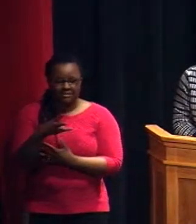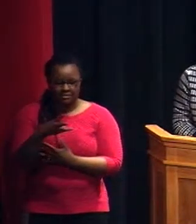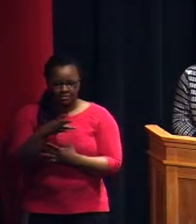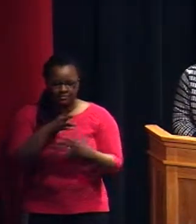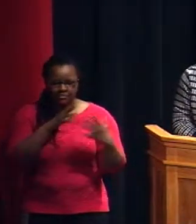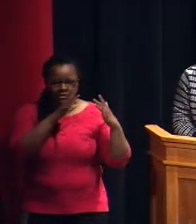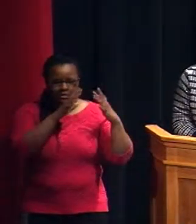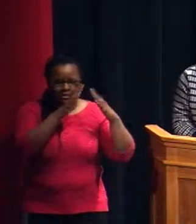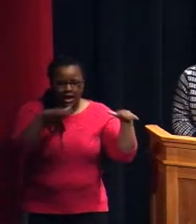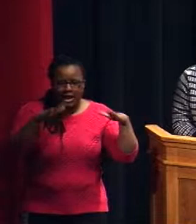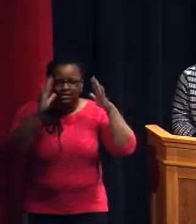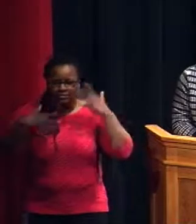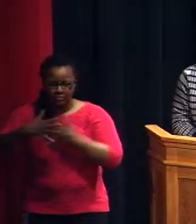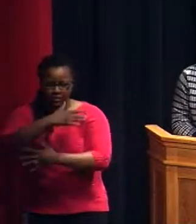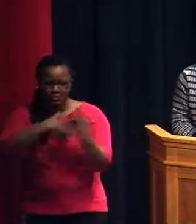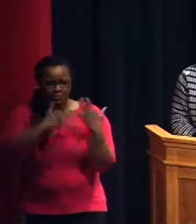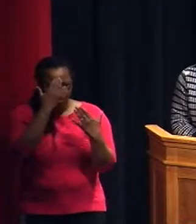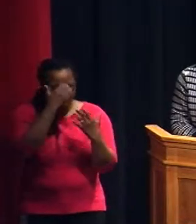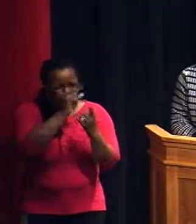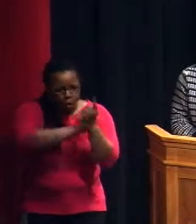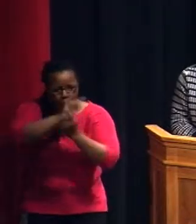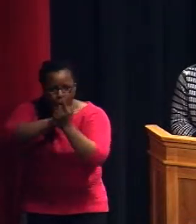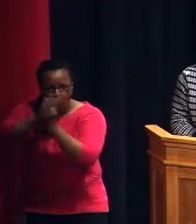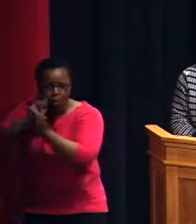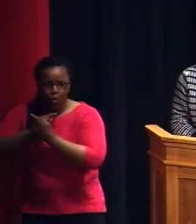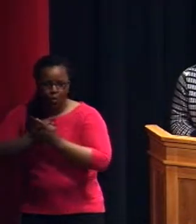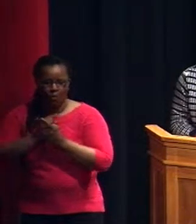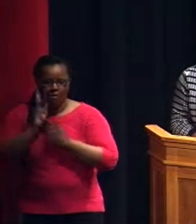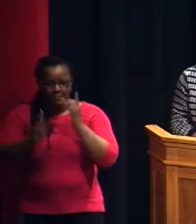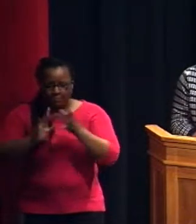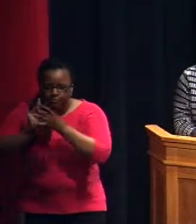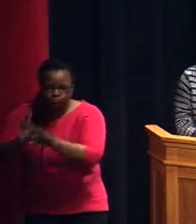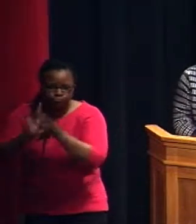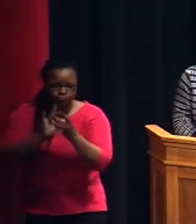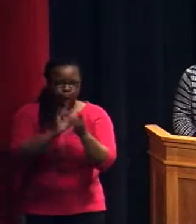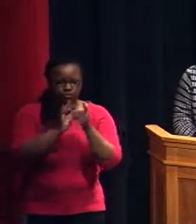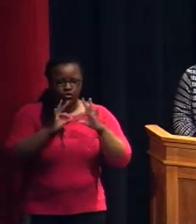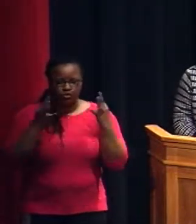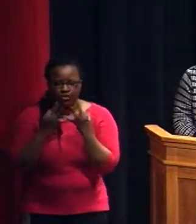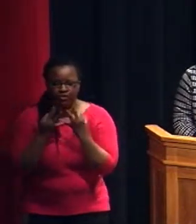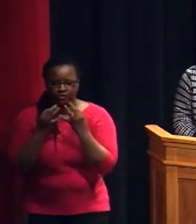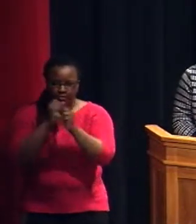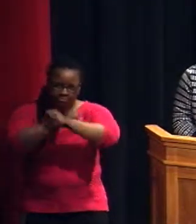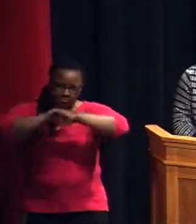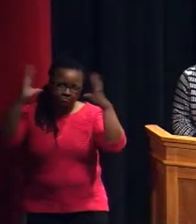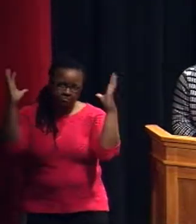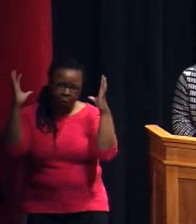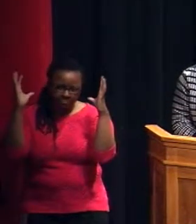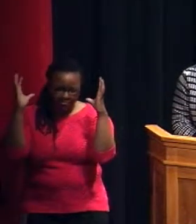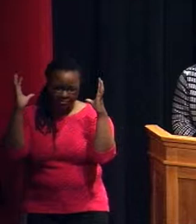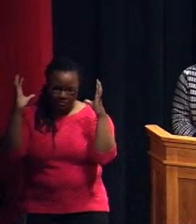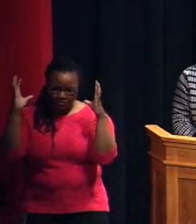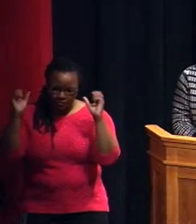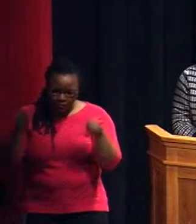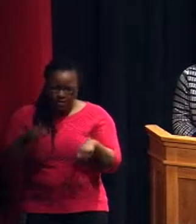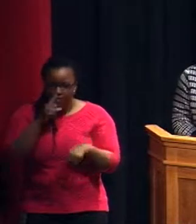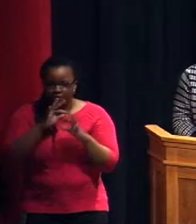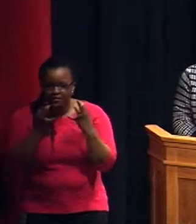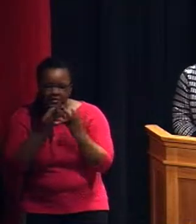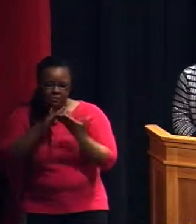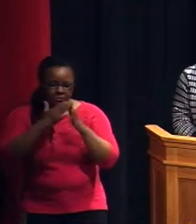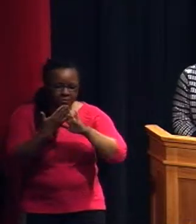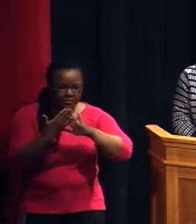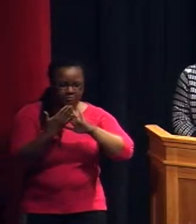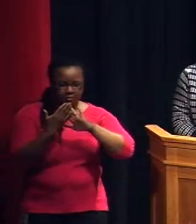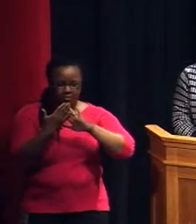your neighbors. Get to know people. Dream big for your own life, for your family, for your community. Take advantage of all the